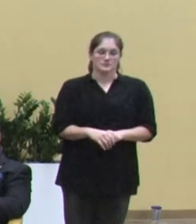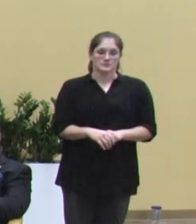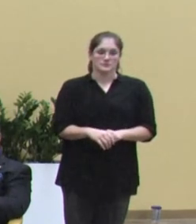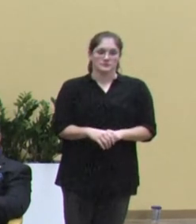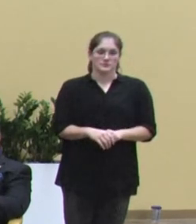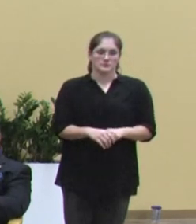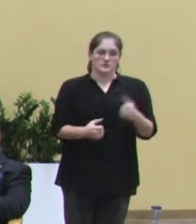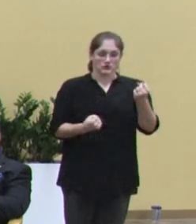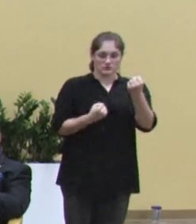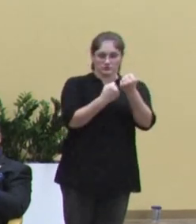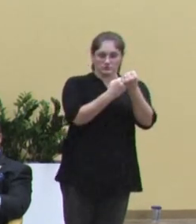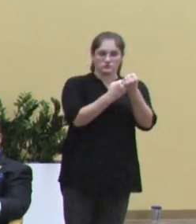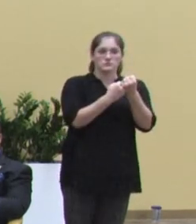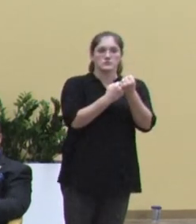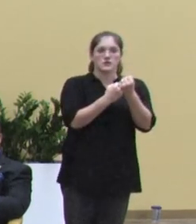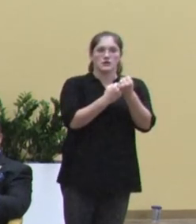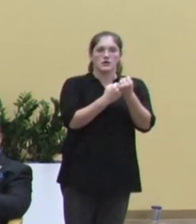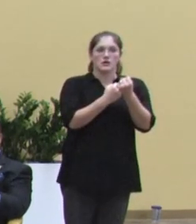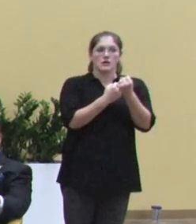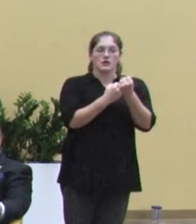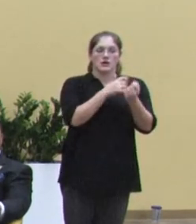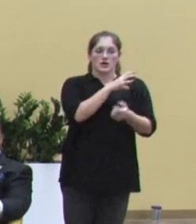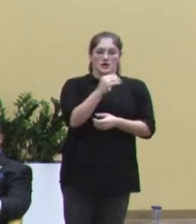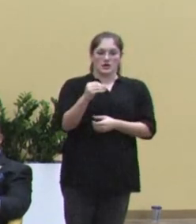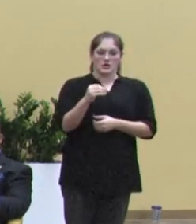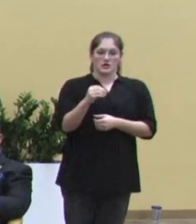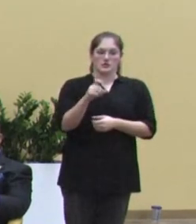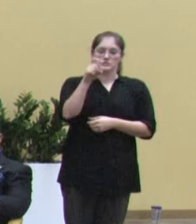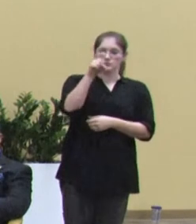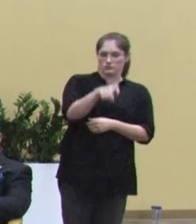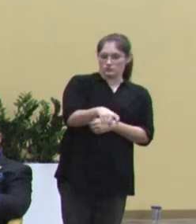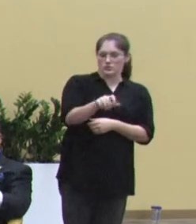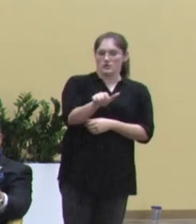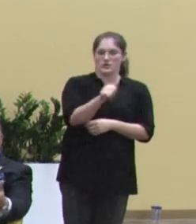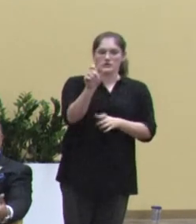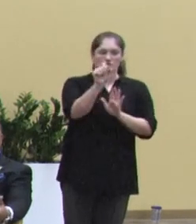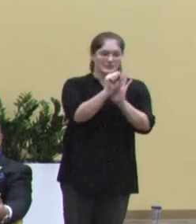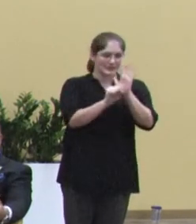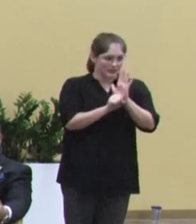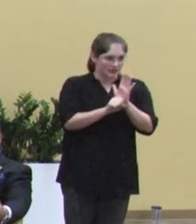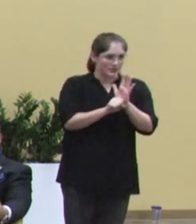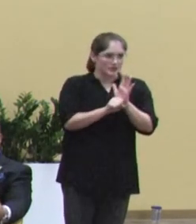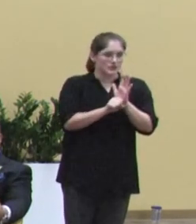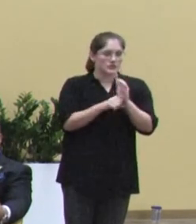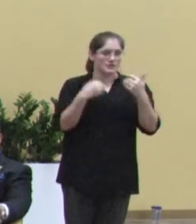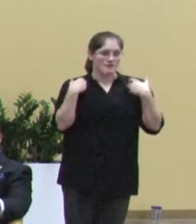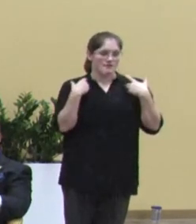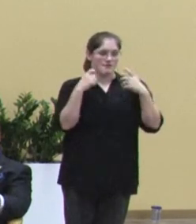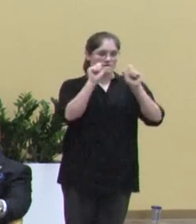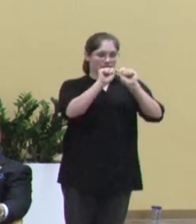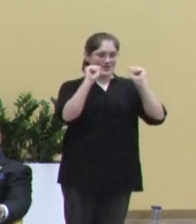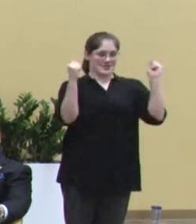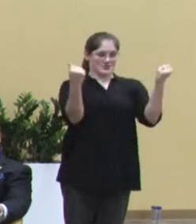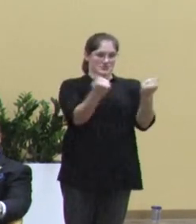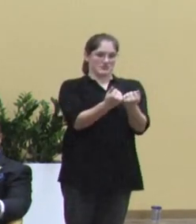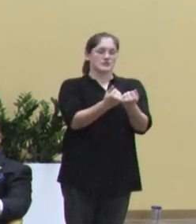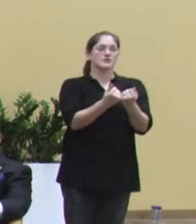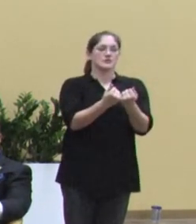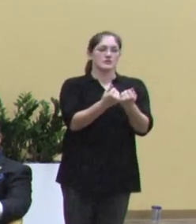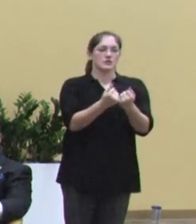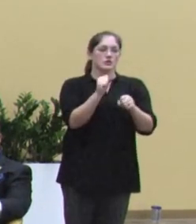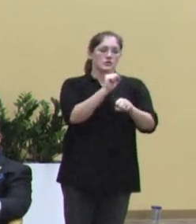advocated and also its mandates upon the states to have those agencies that are working with folks